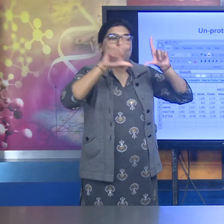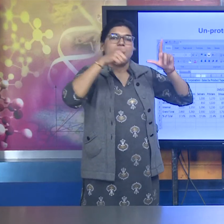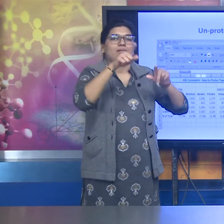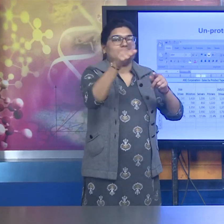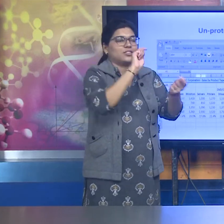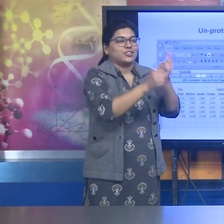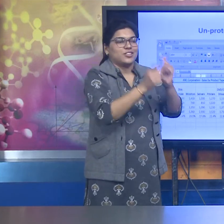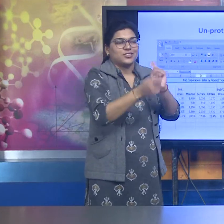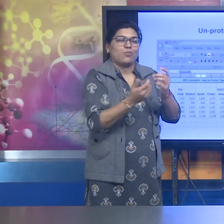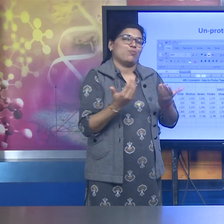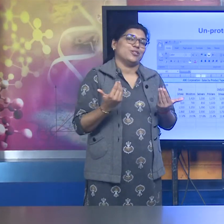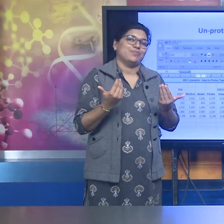protect.